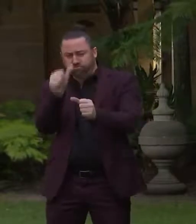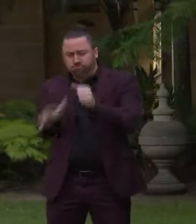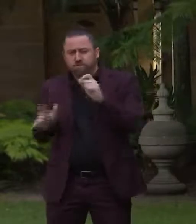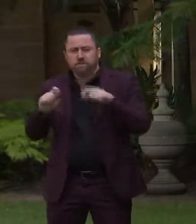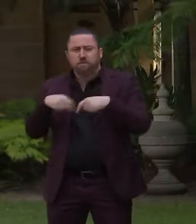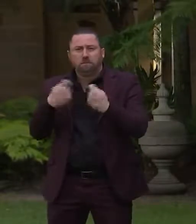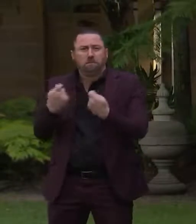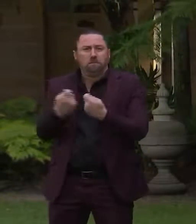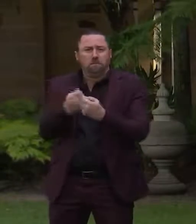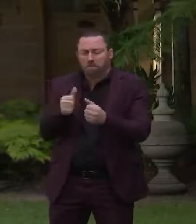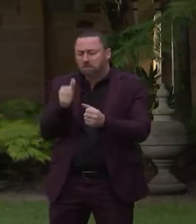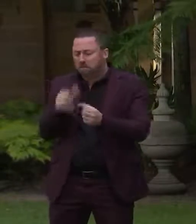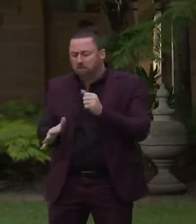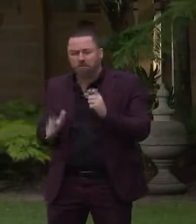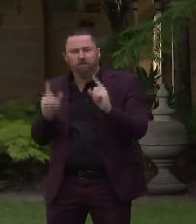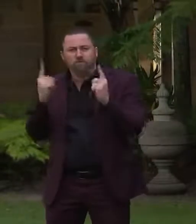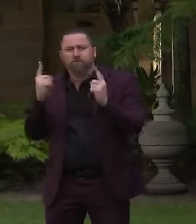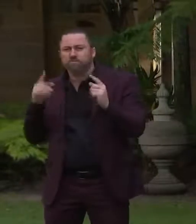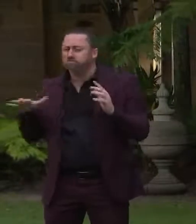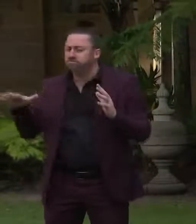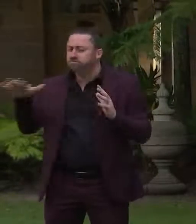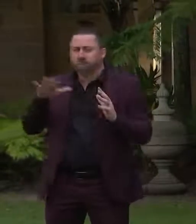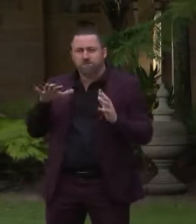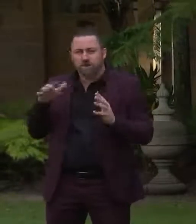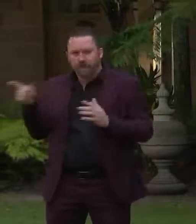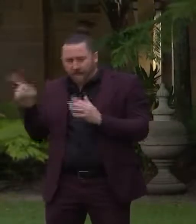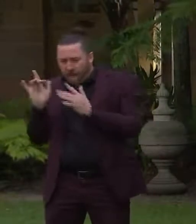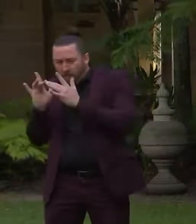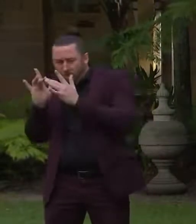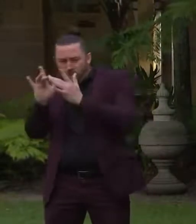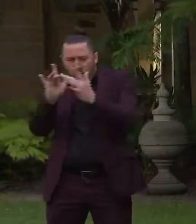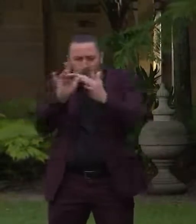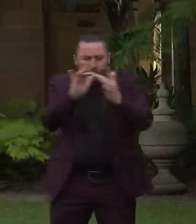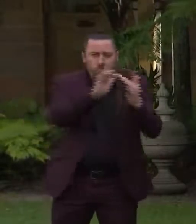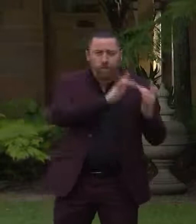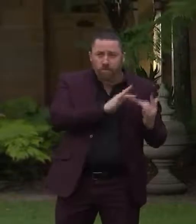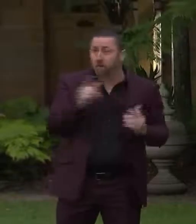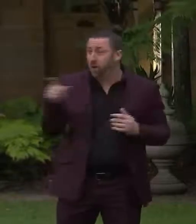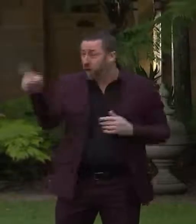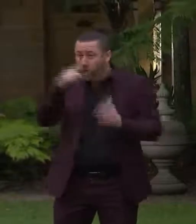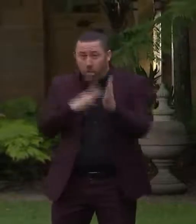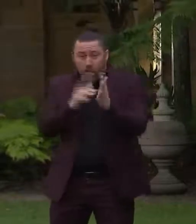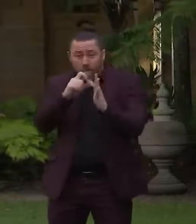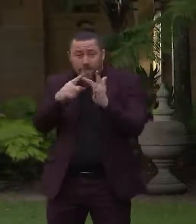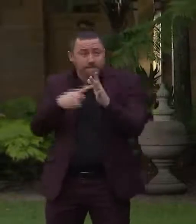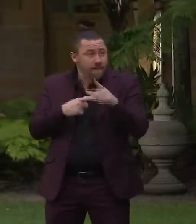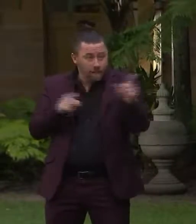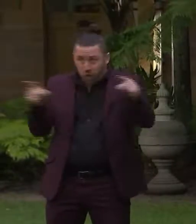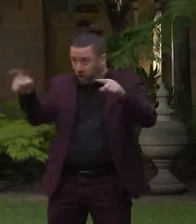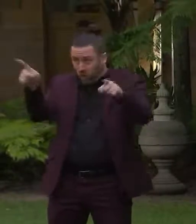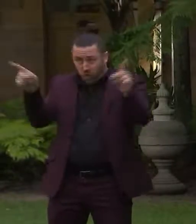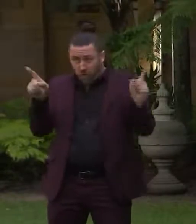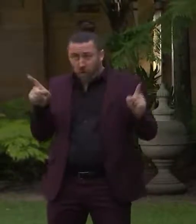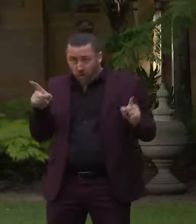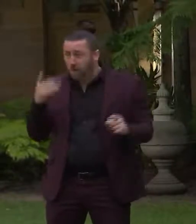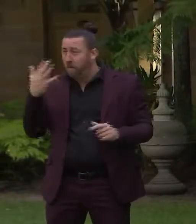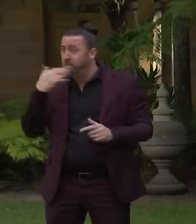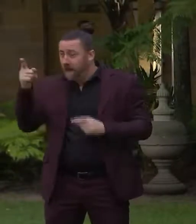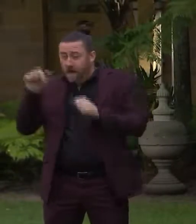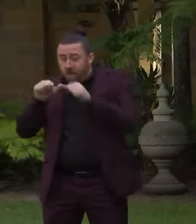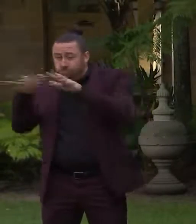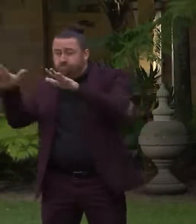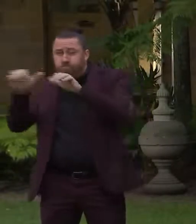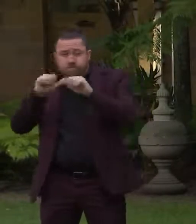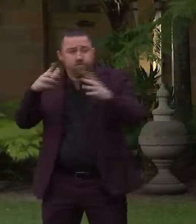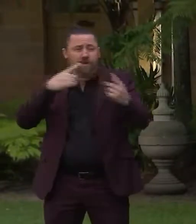working around the clock. Please go and check, and I ask the media, please get out again across all of your networks, and we'll